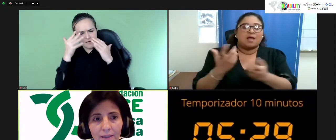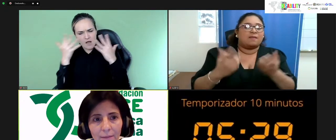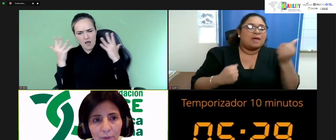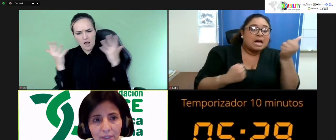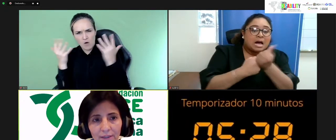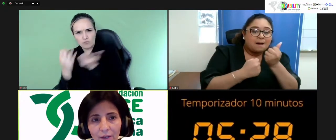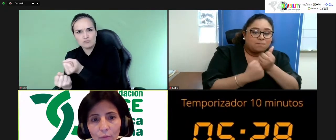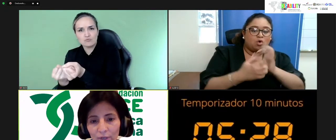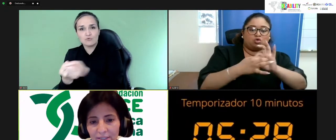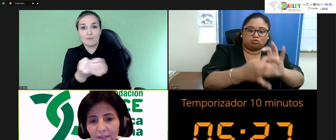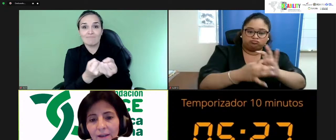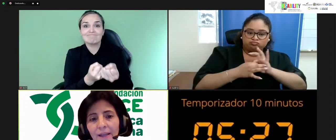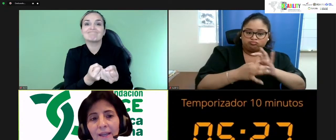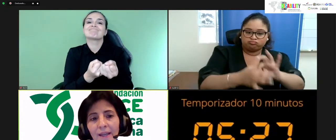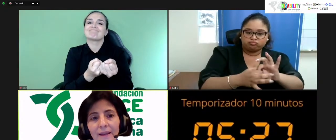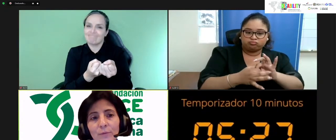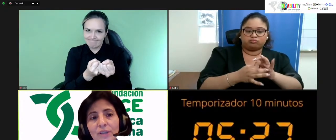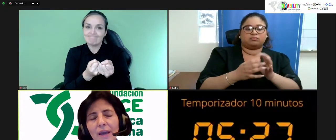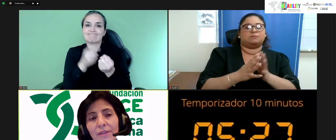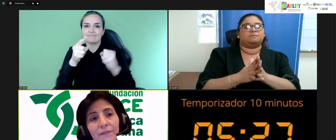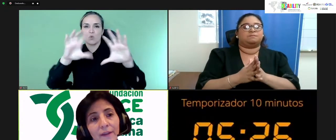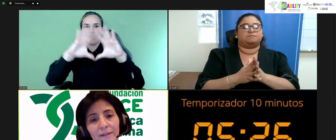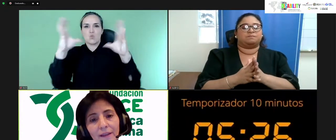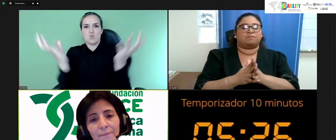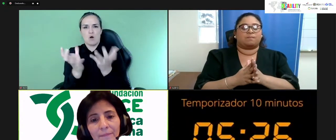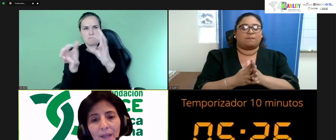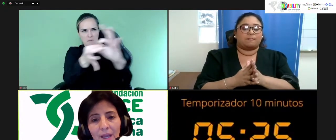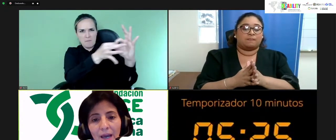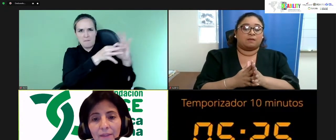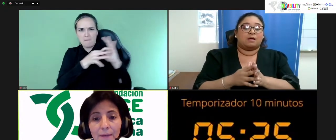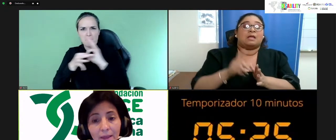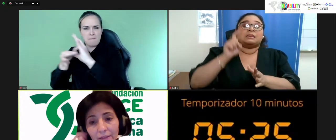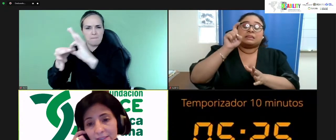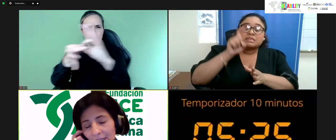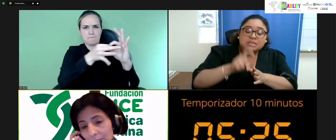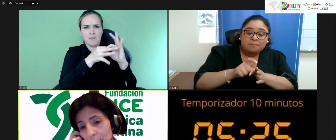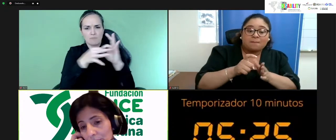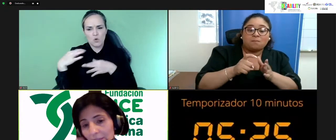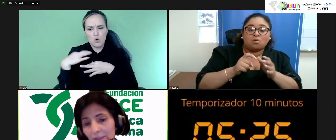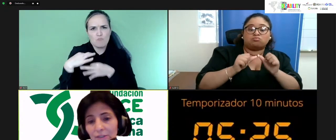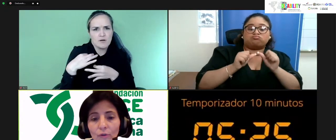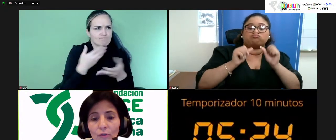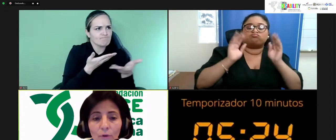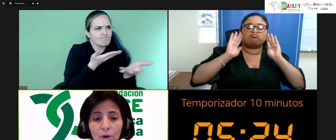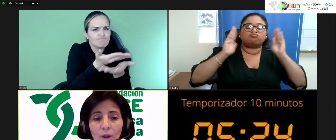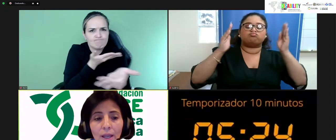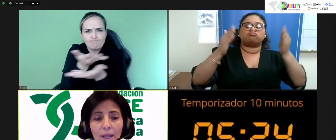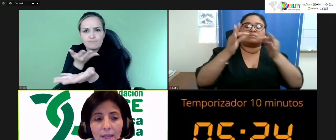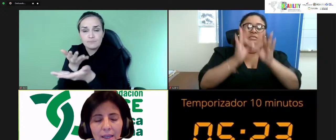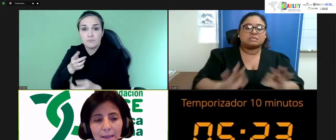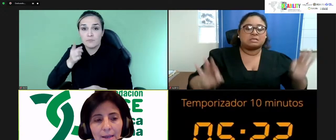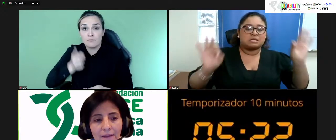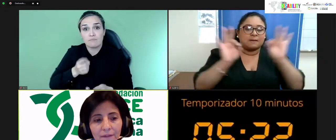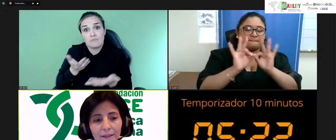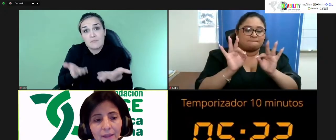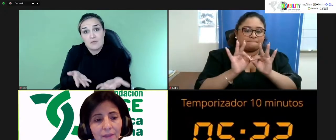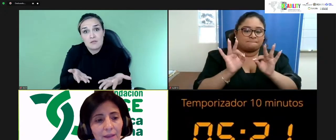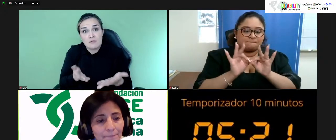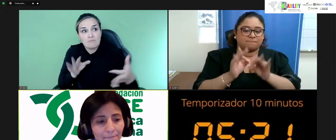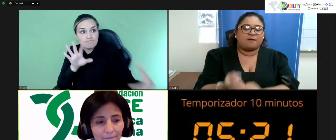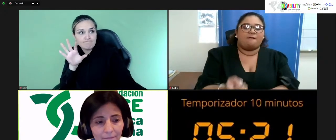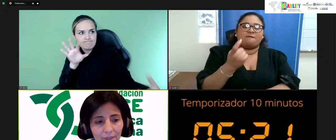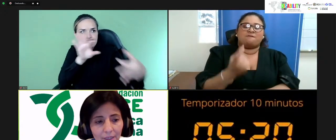aspects why our foundation works in such an important area as this one so we have